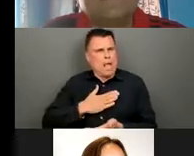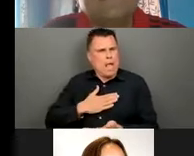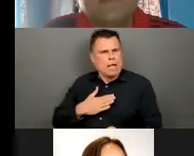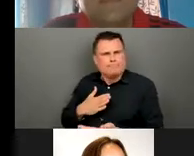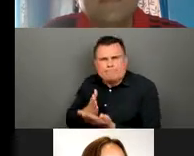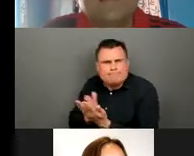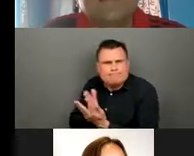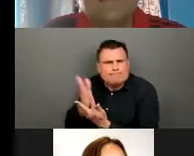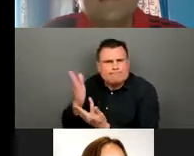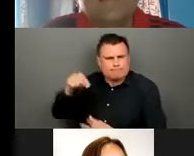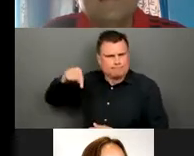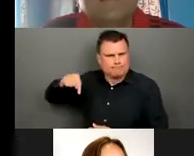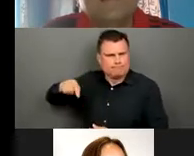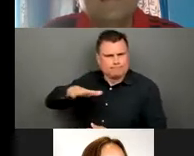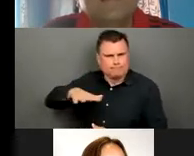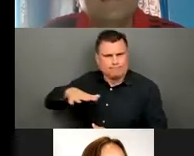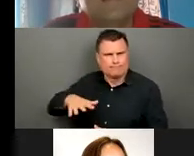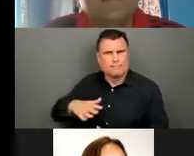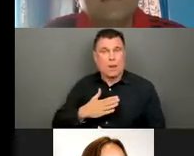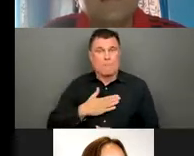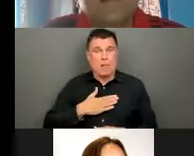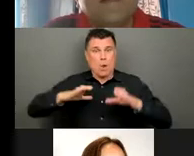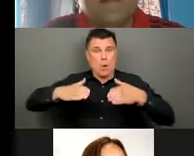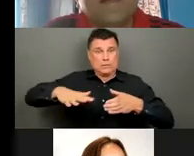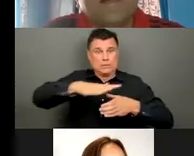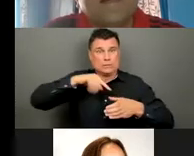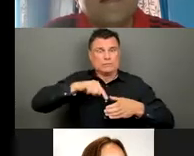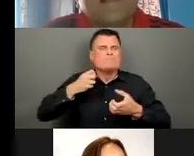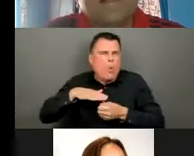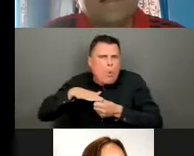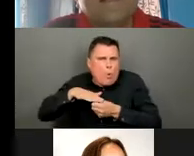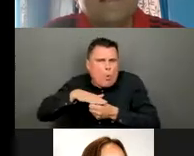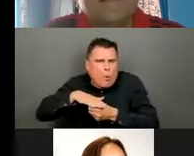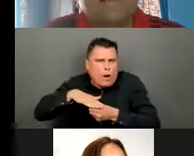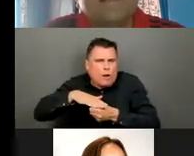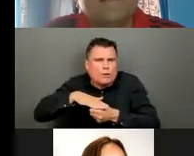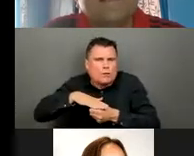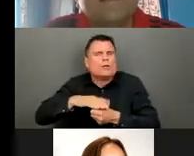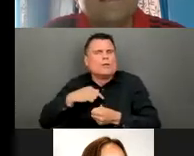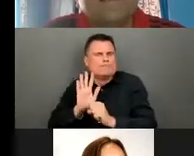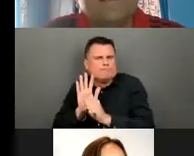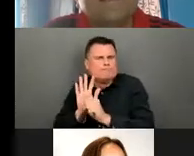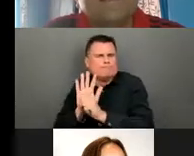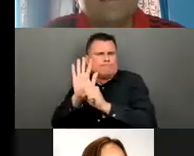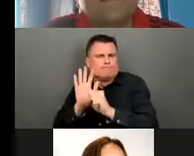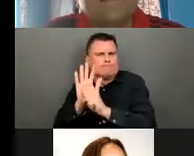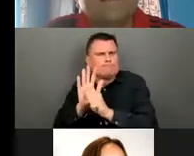advocates at local level for the rights and entitlements of persons with disabilities.